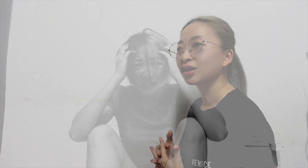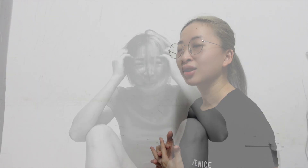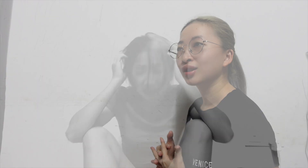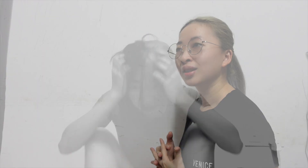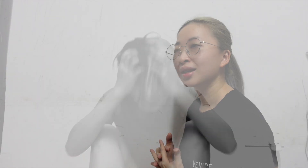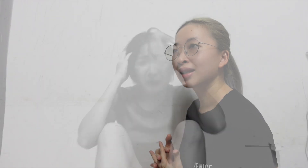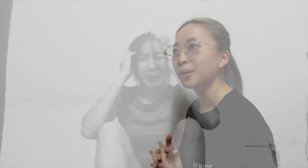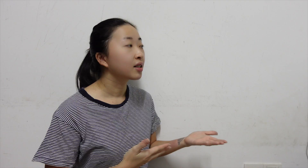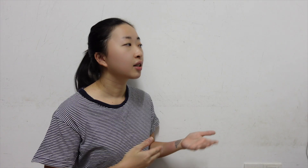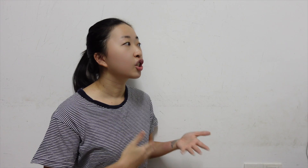They cannot hurt me.